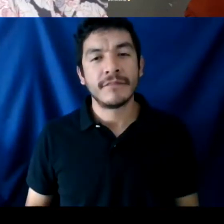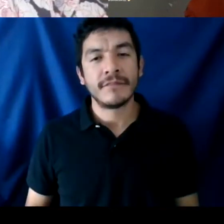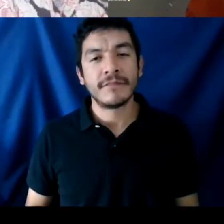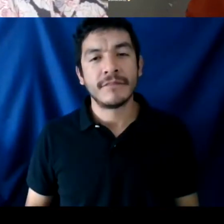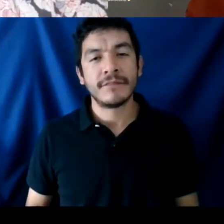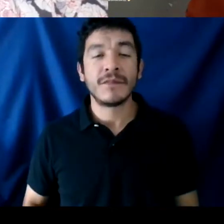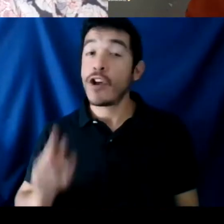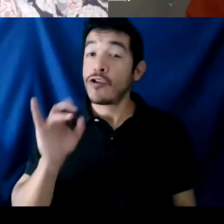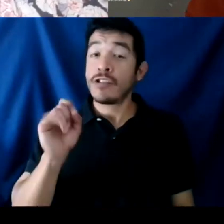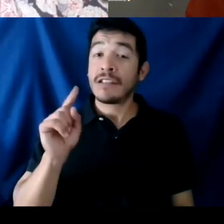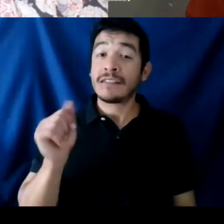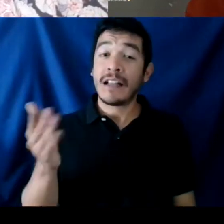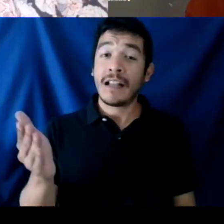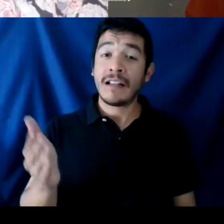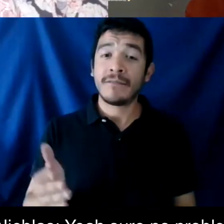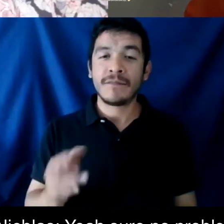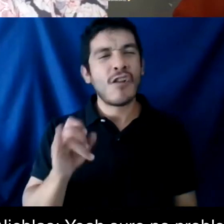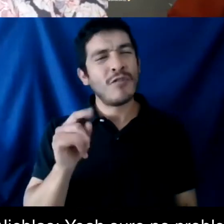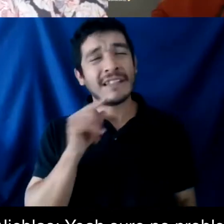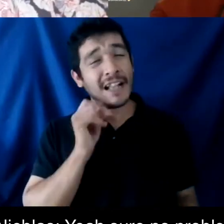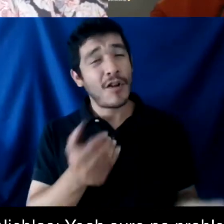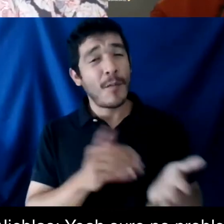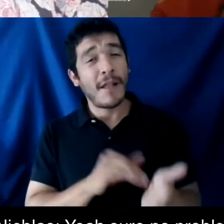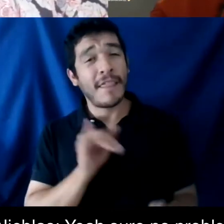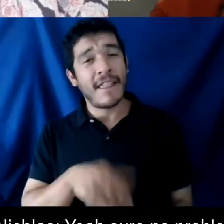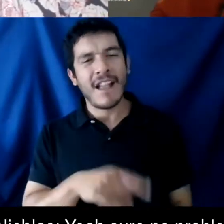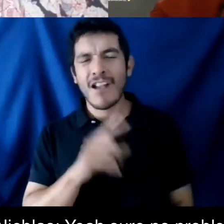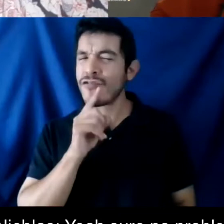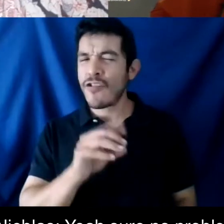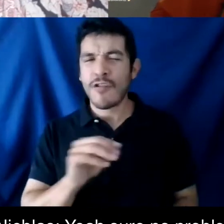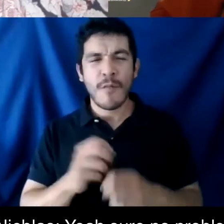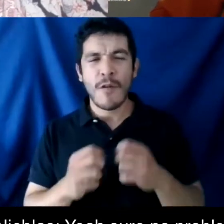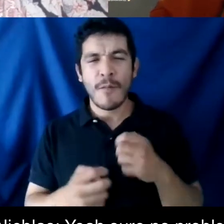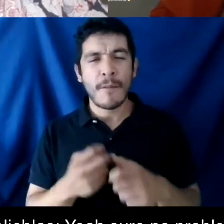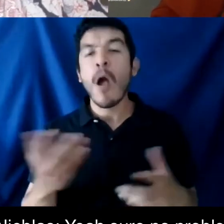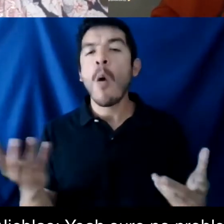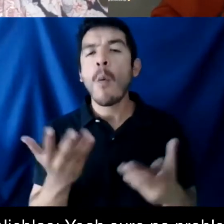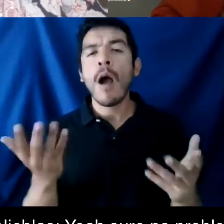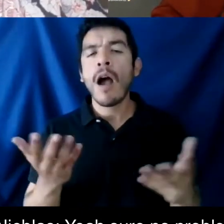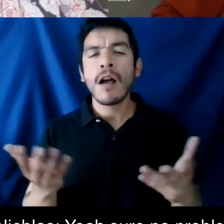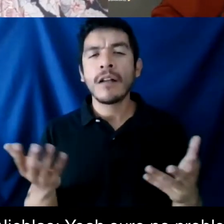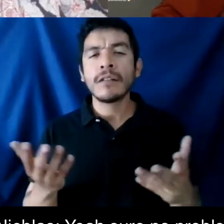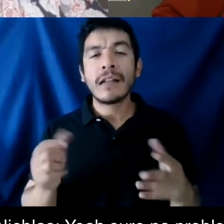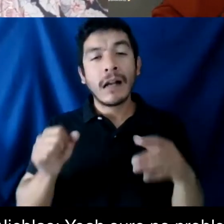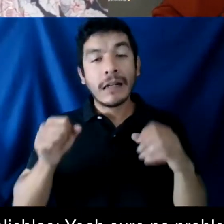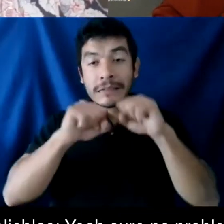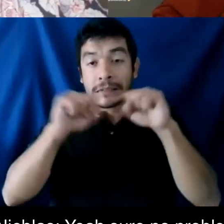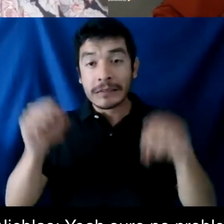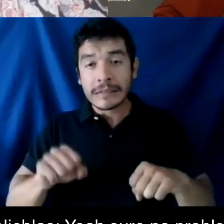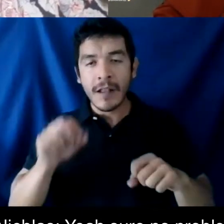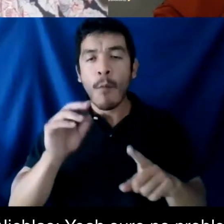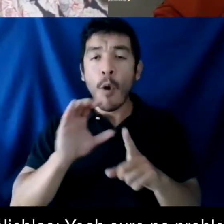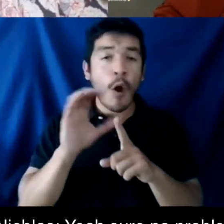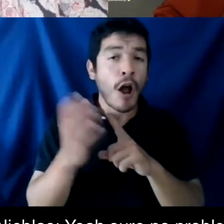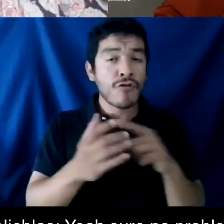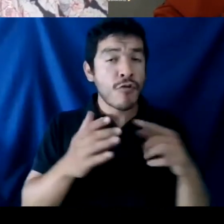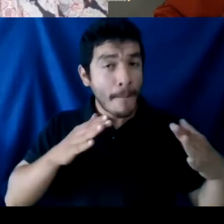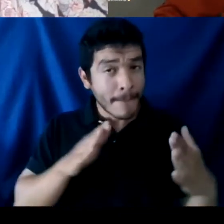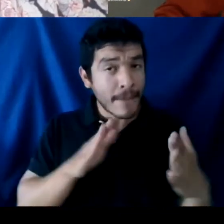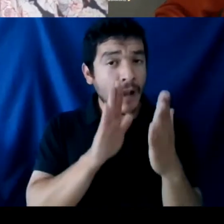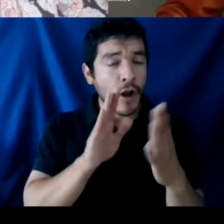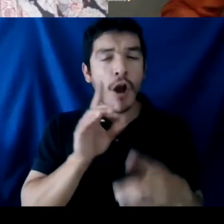Krista? Sorry, could you repeat that? Yeah, sure, no problem. What systemic or cultural barriers